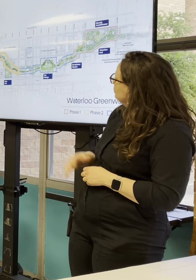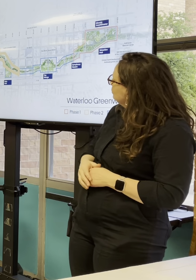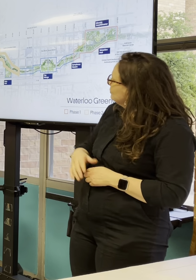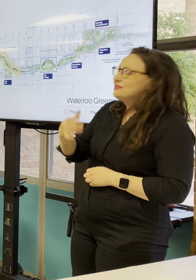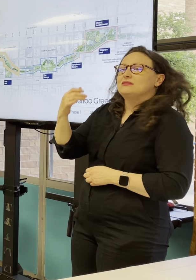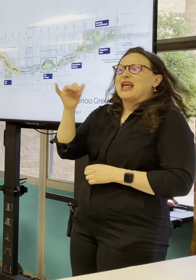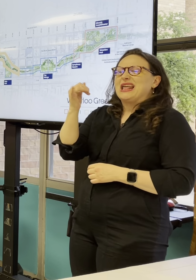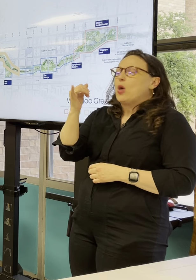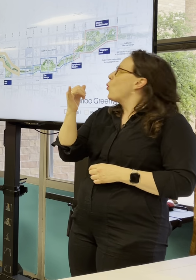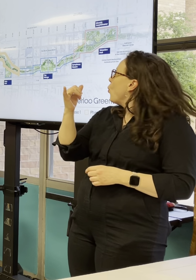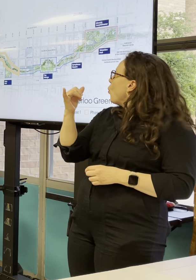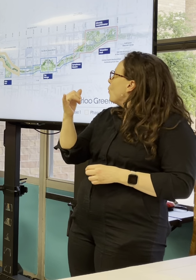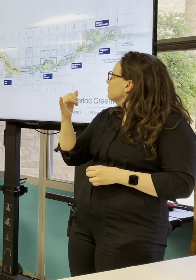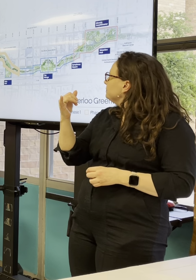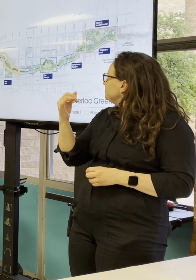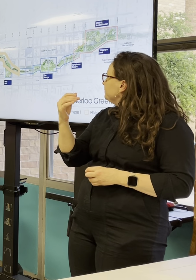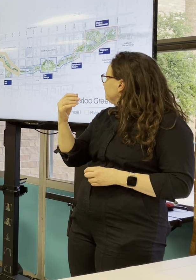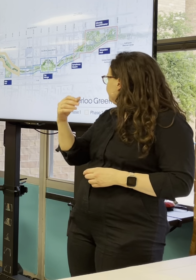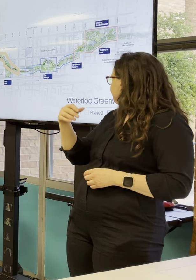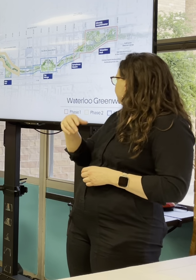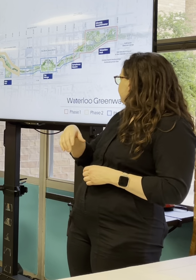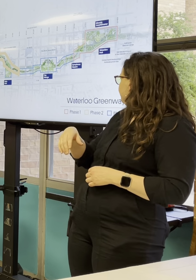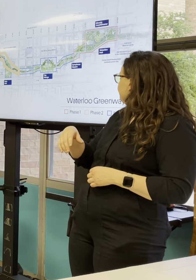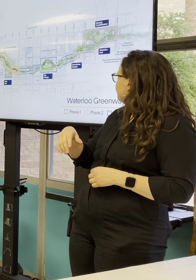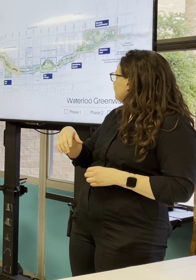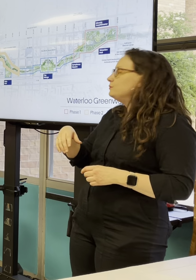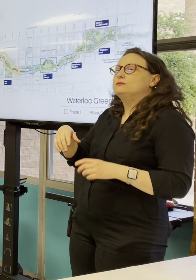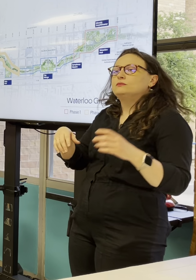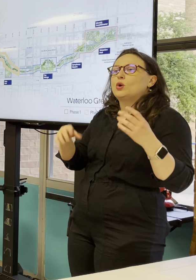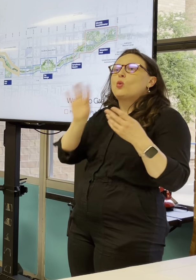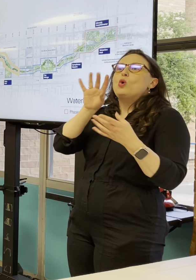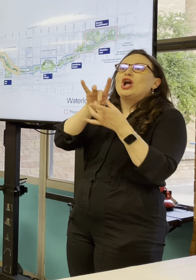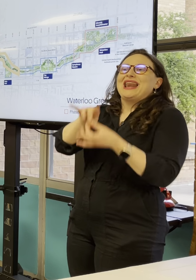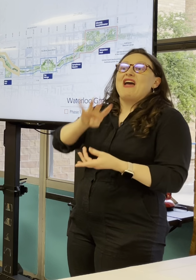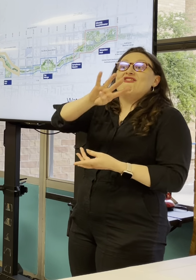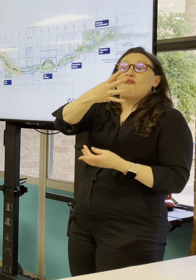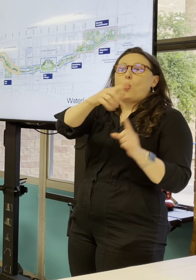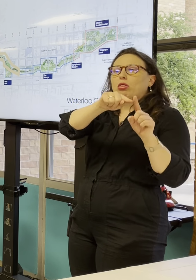screen in yellow. So that will connect 4th Street to Lady Bird Lake.